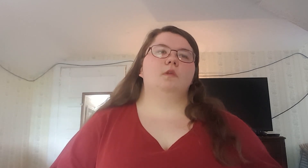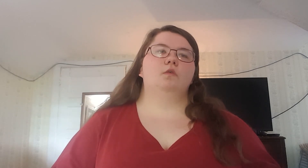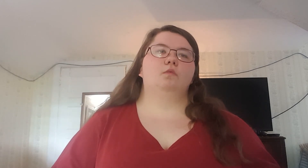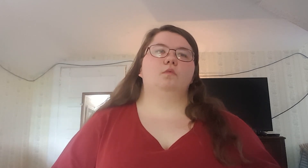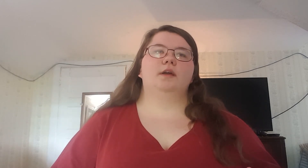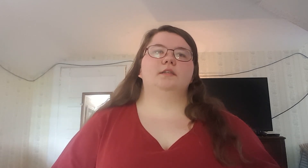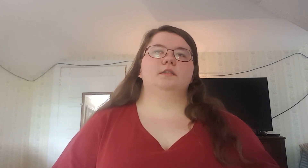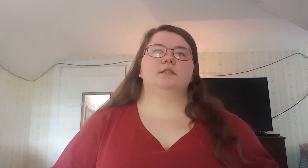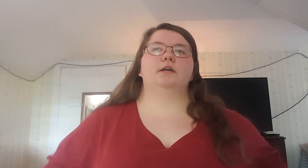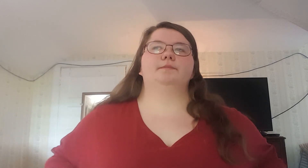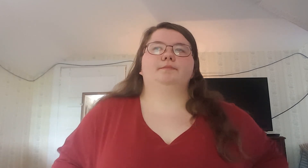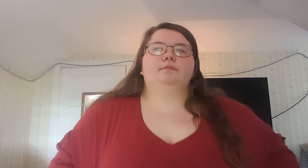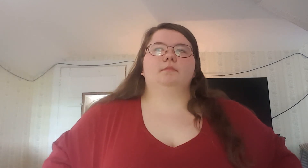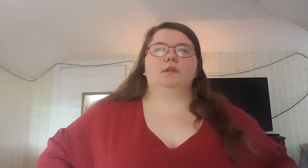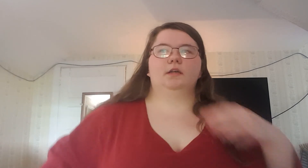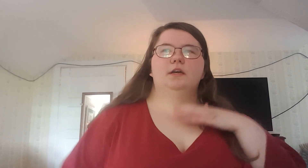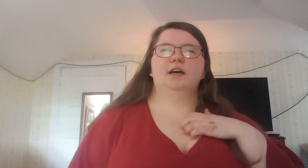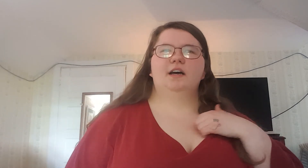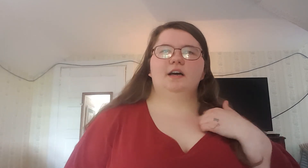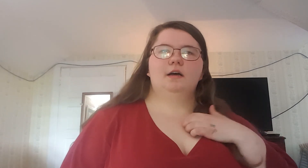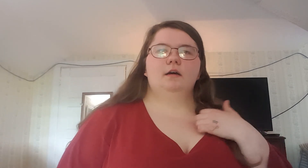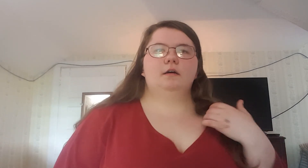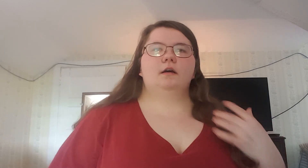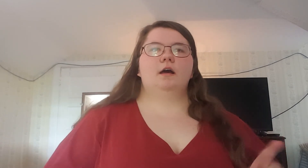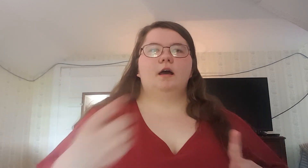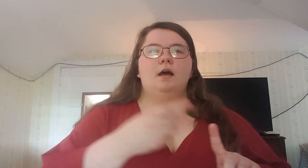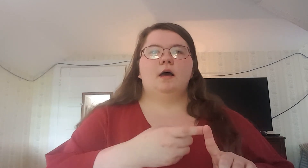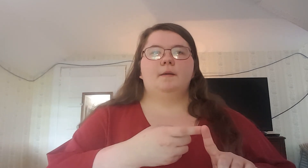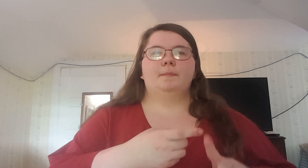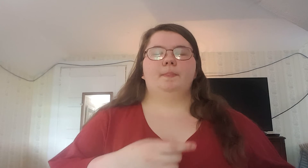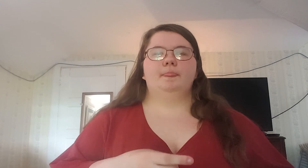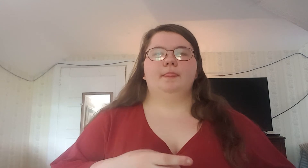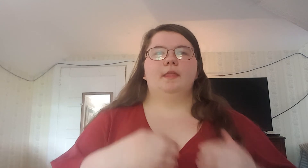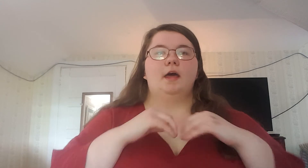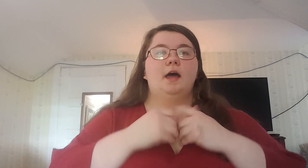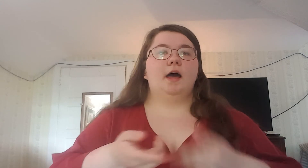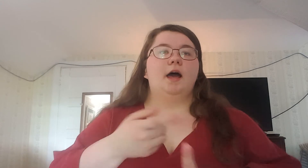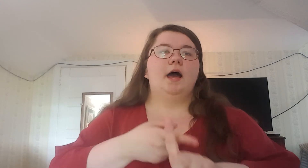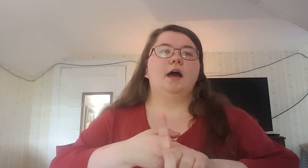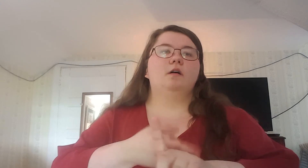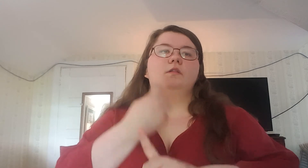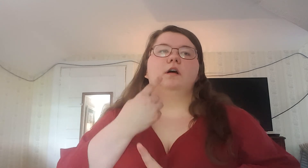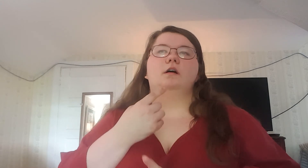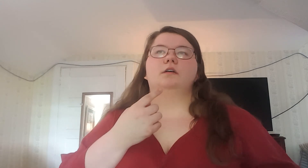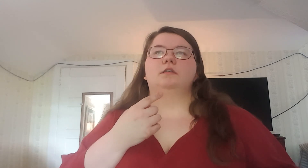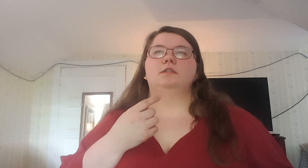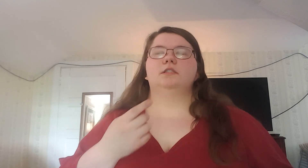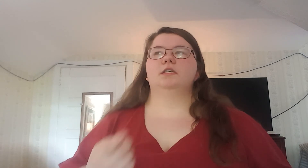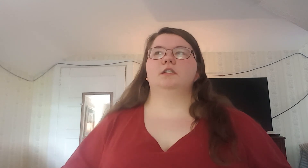when's, um, like, how long till